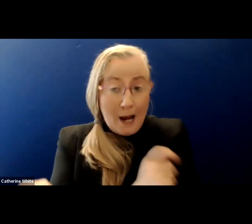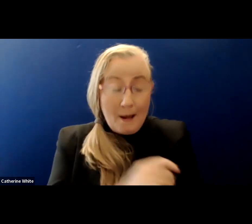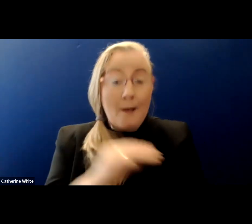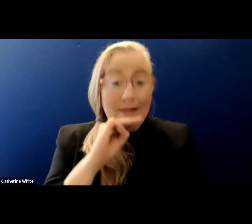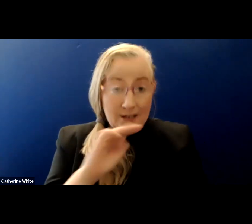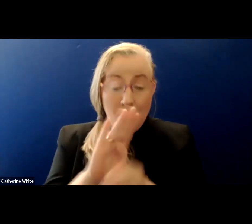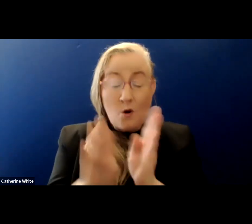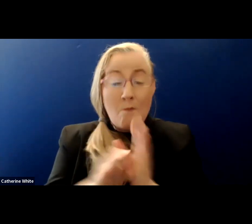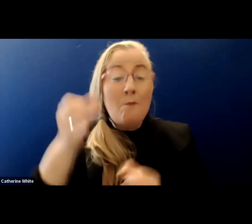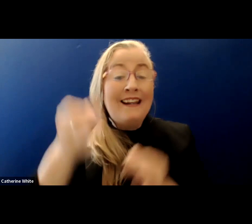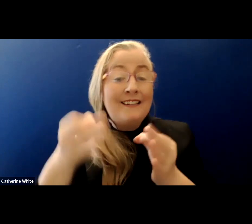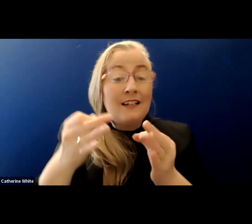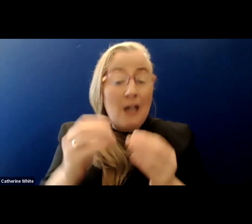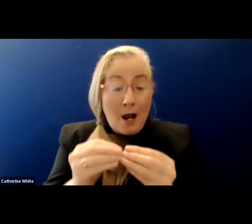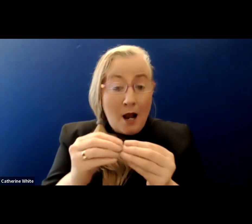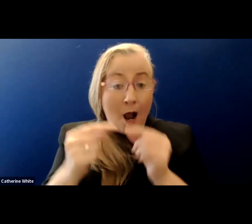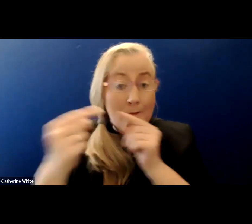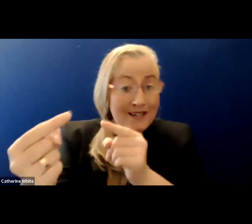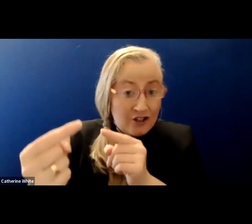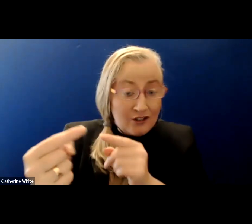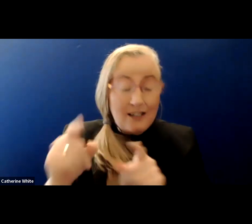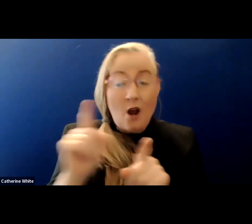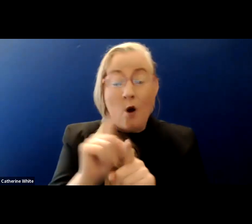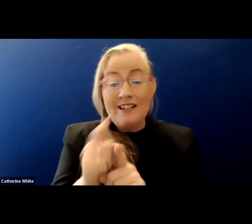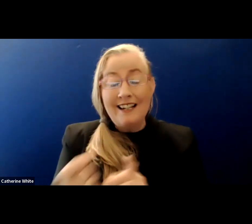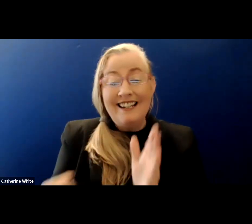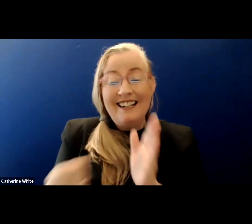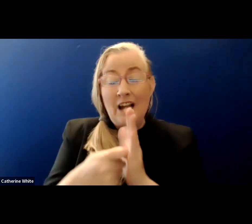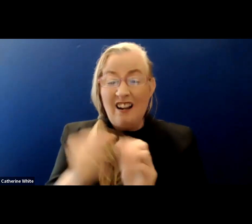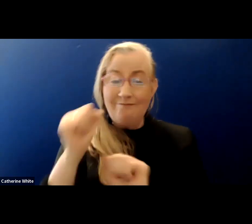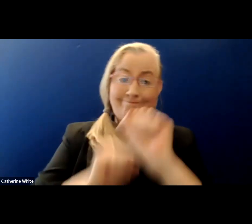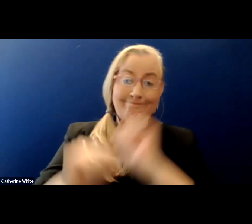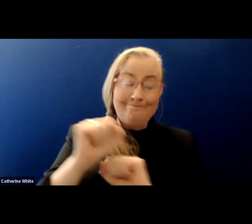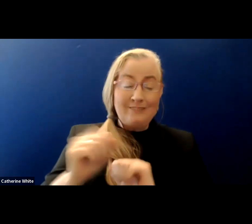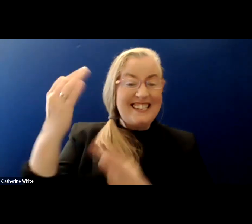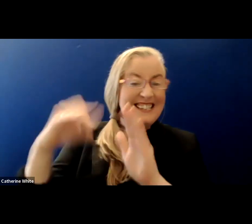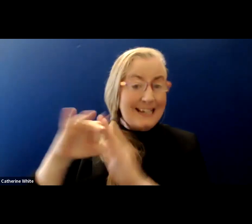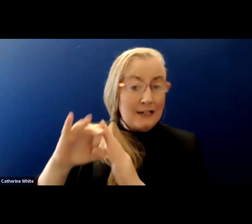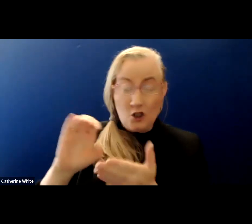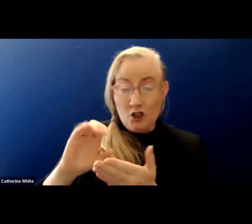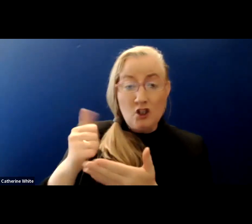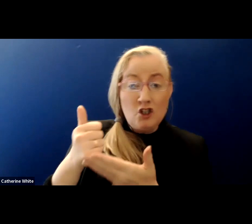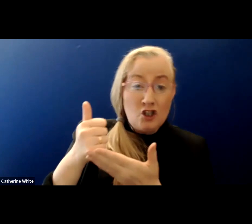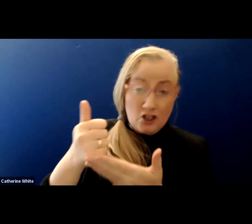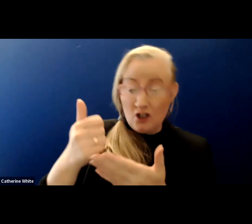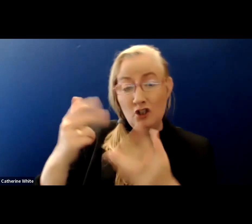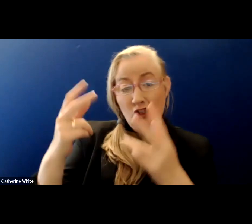political opposition and further increase the reluctance of states to support, to put it